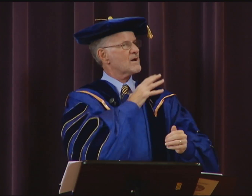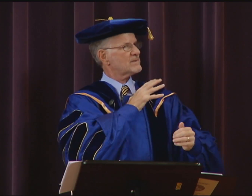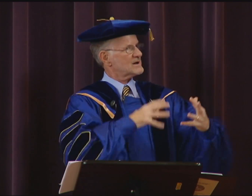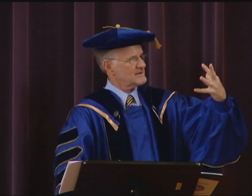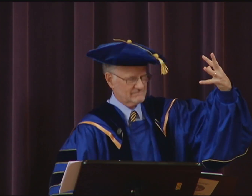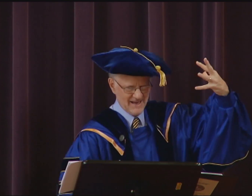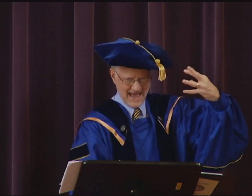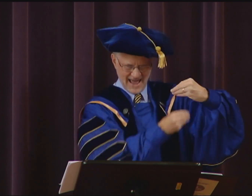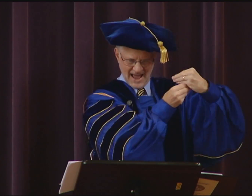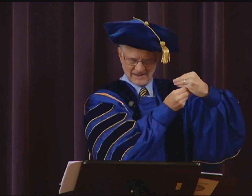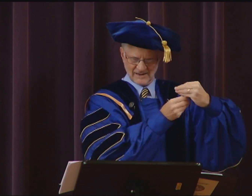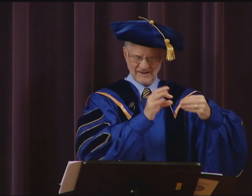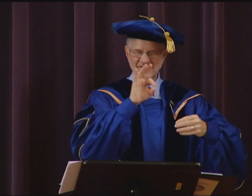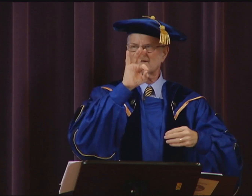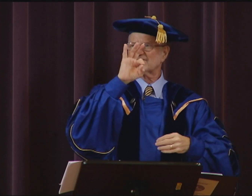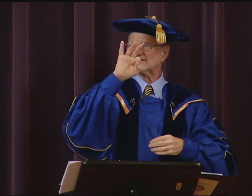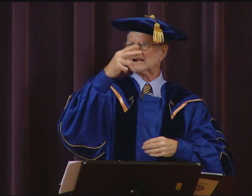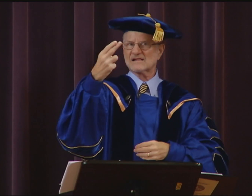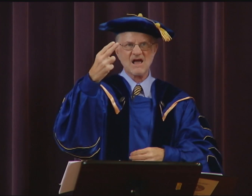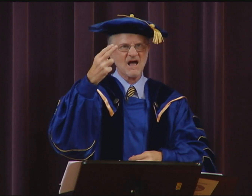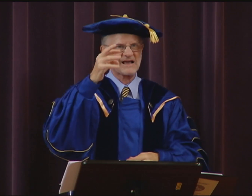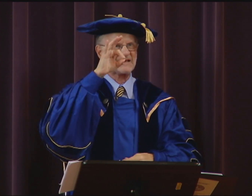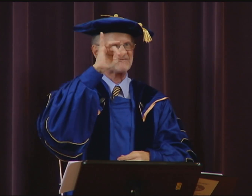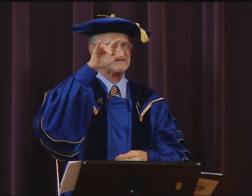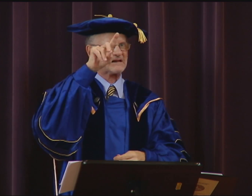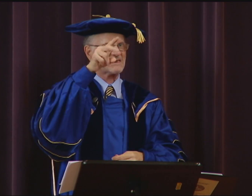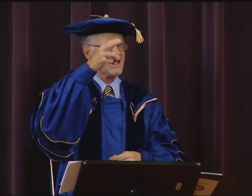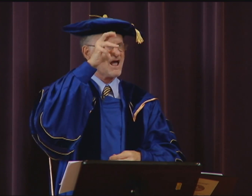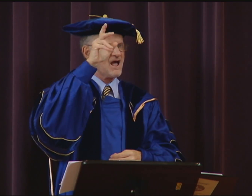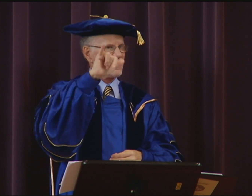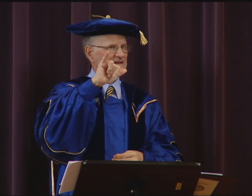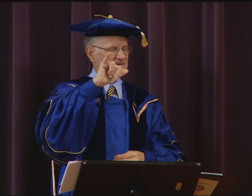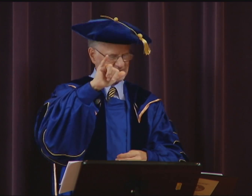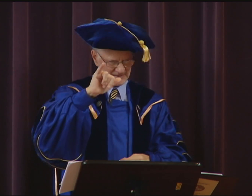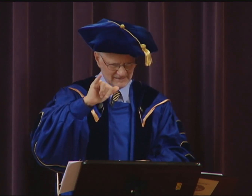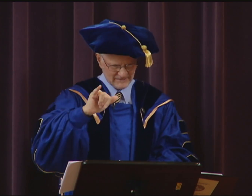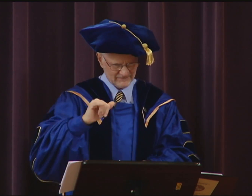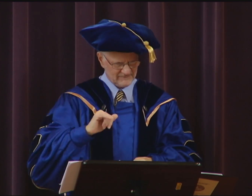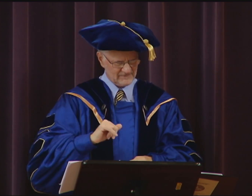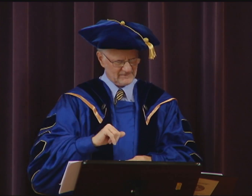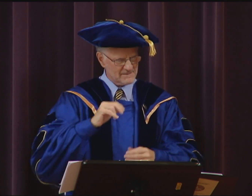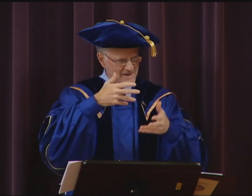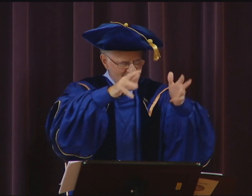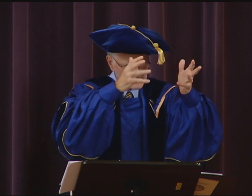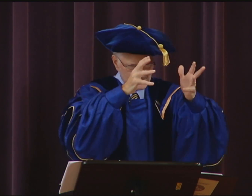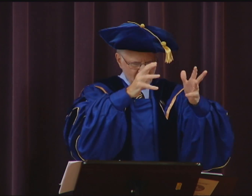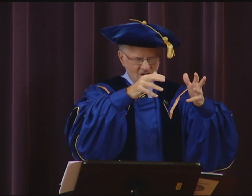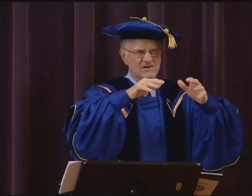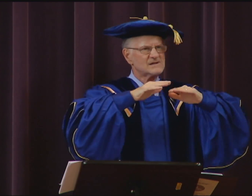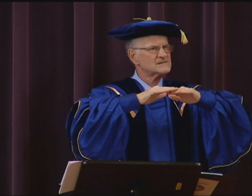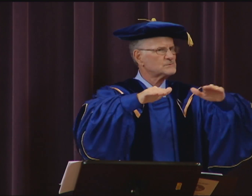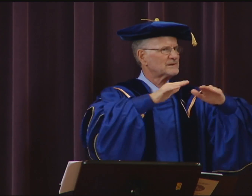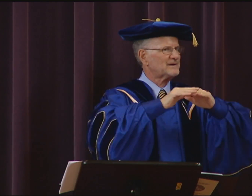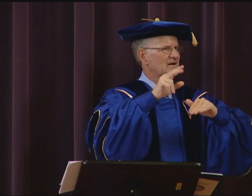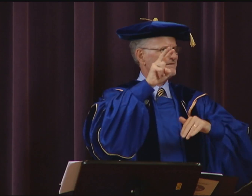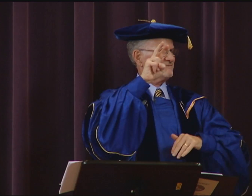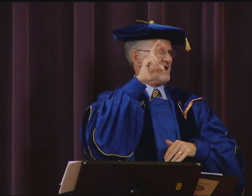swimming. And women then started with field hockey, basketball, swimming,